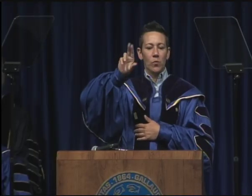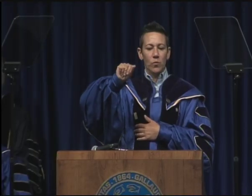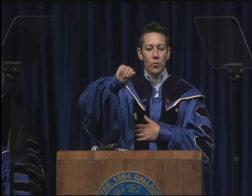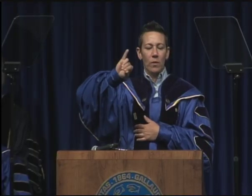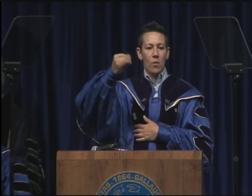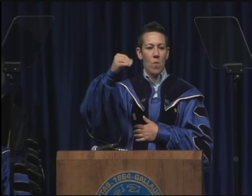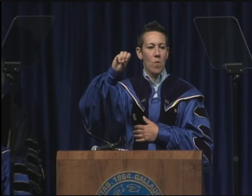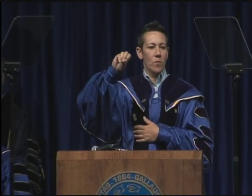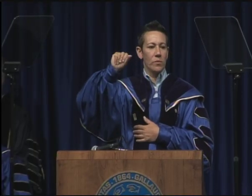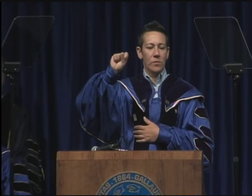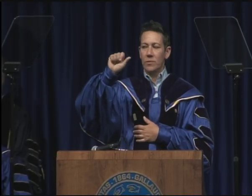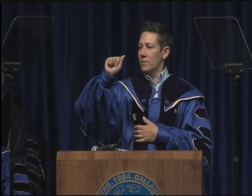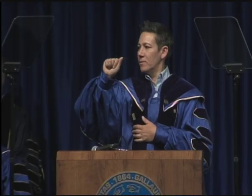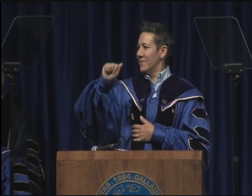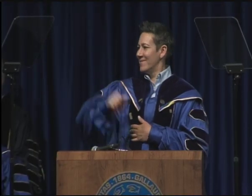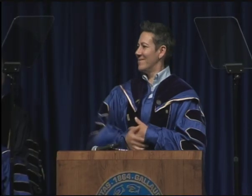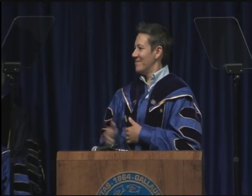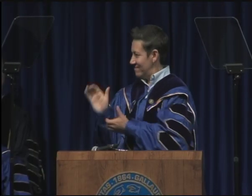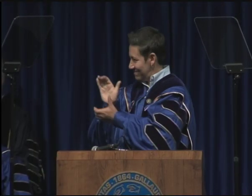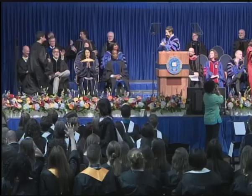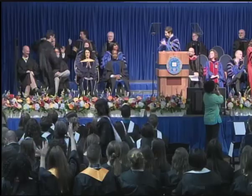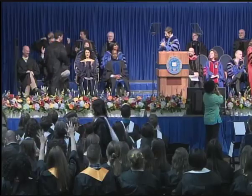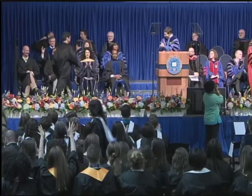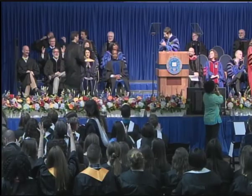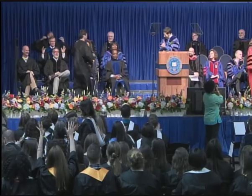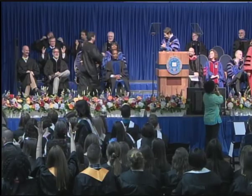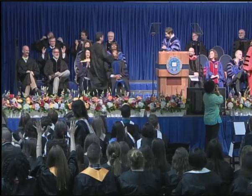Joshua Hosa.